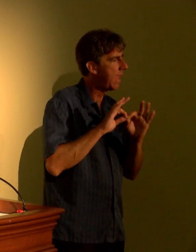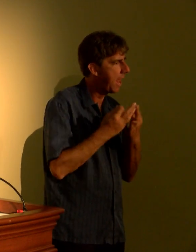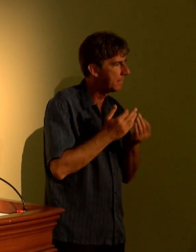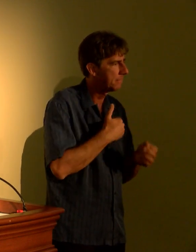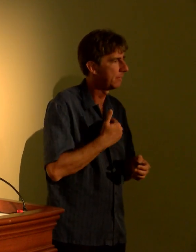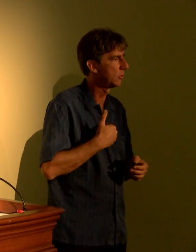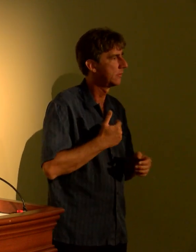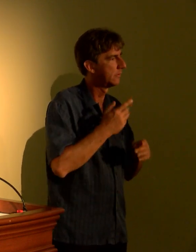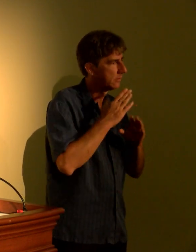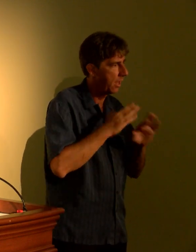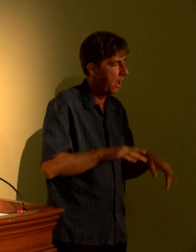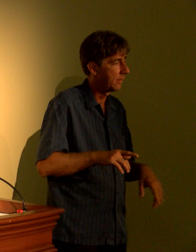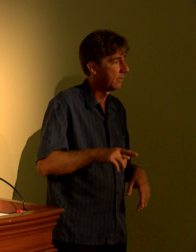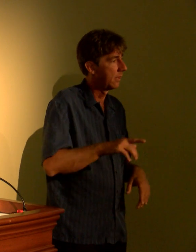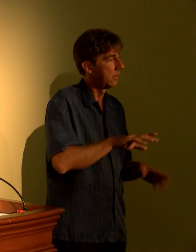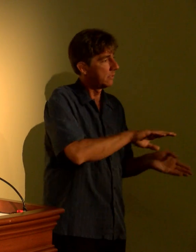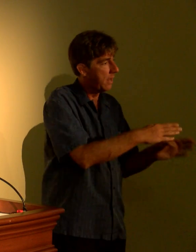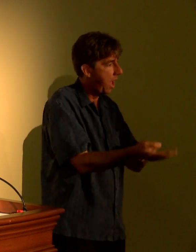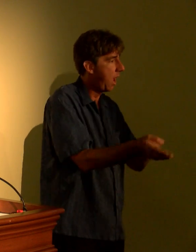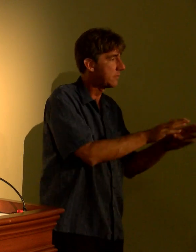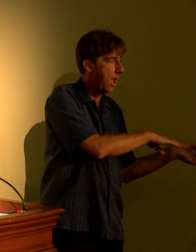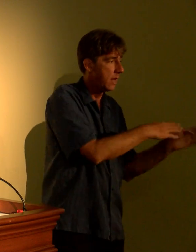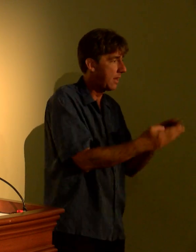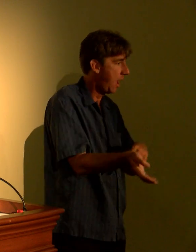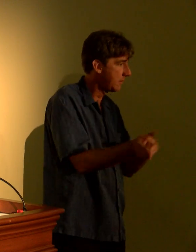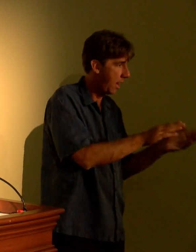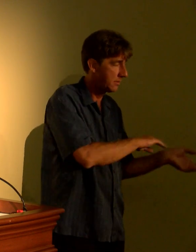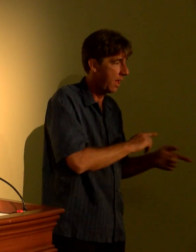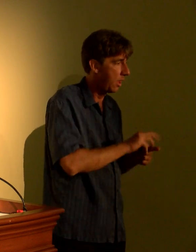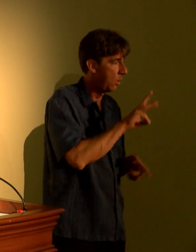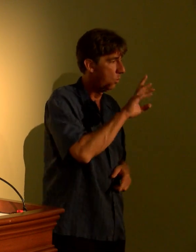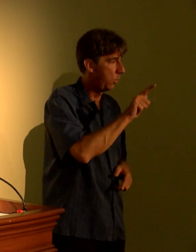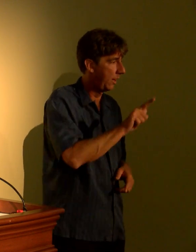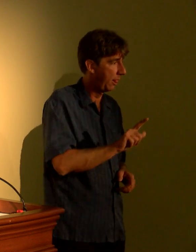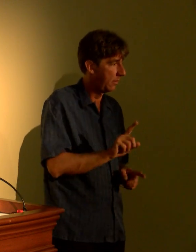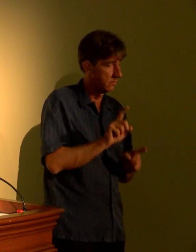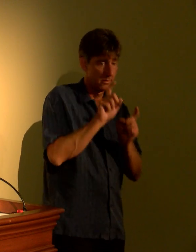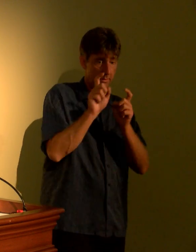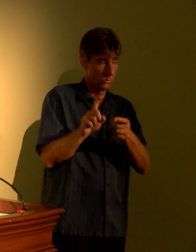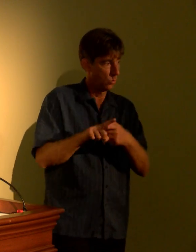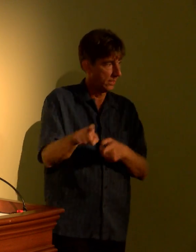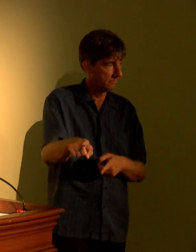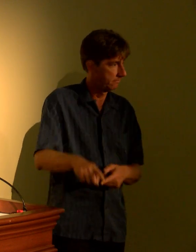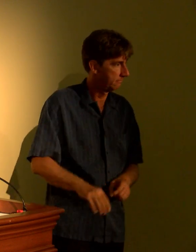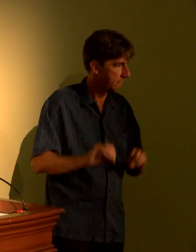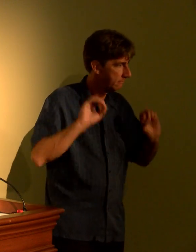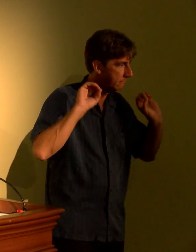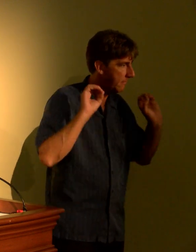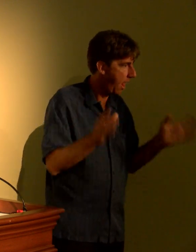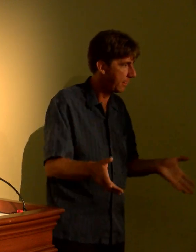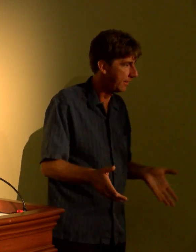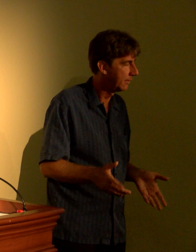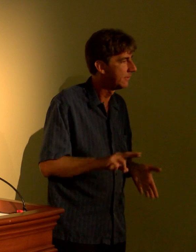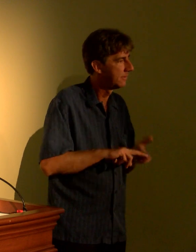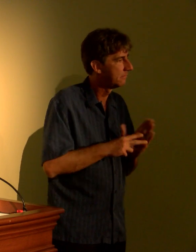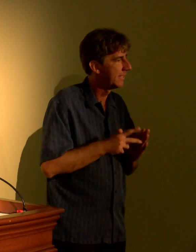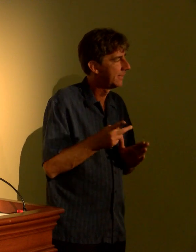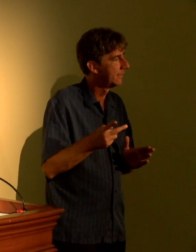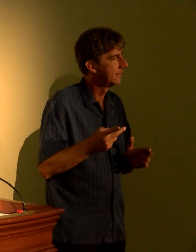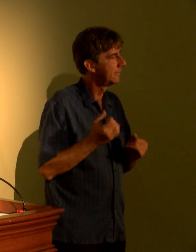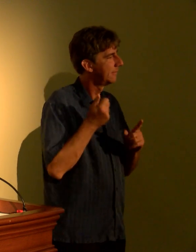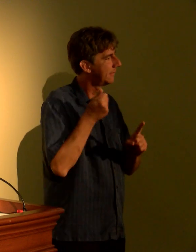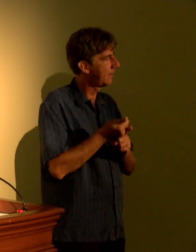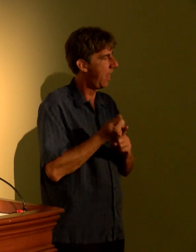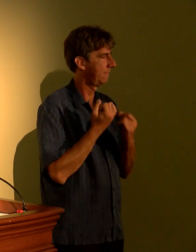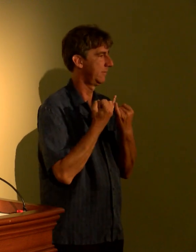parents, provided for him in their wills, which strongly suggests that he was self-supporting. He himself left no will or estate